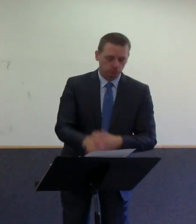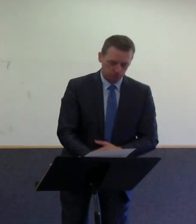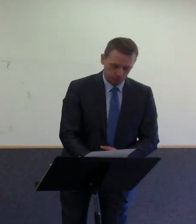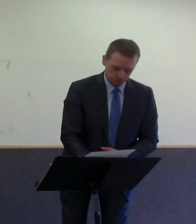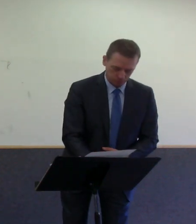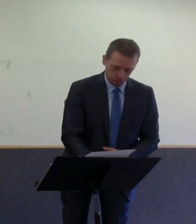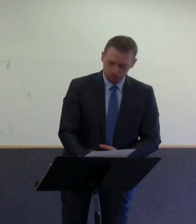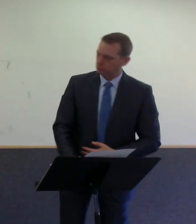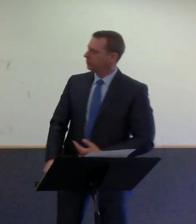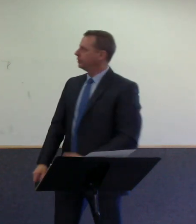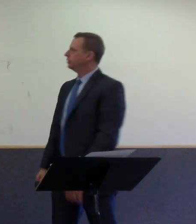100%. Now, husband's